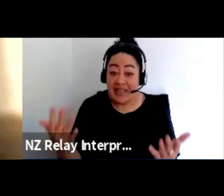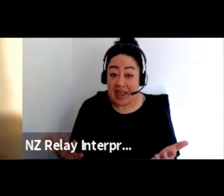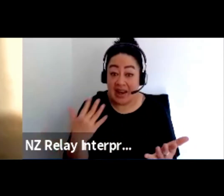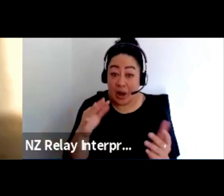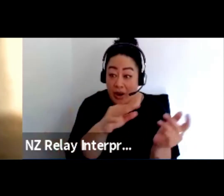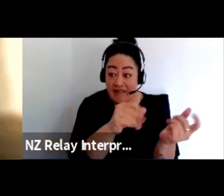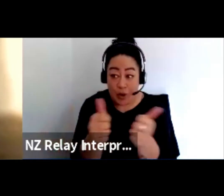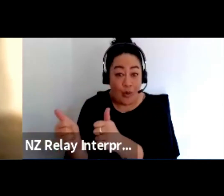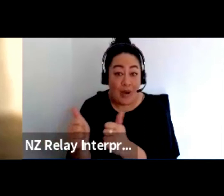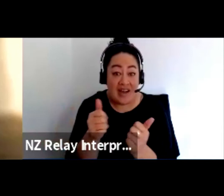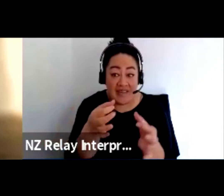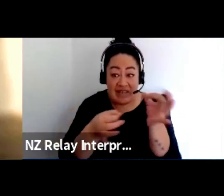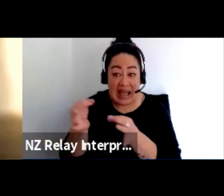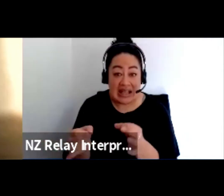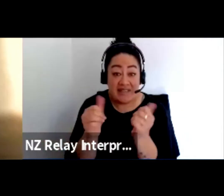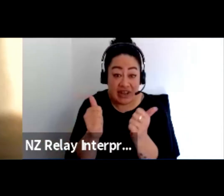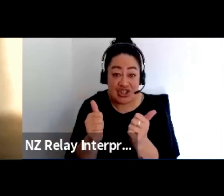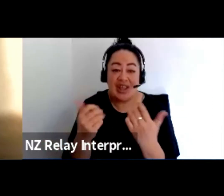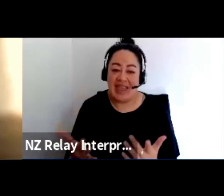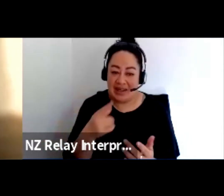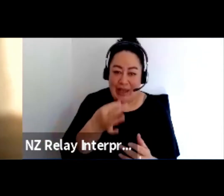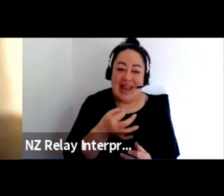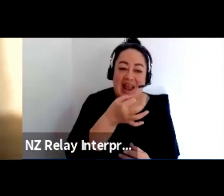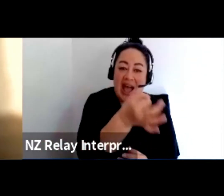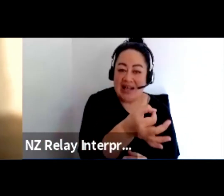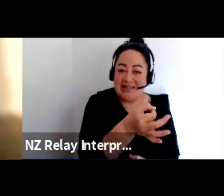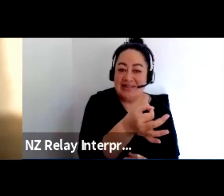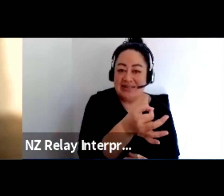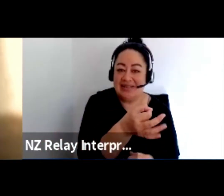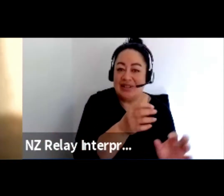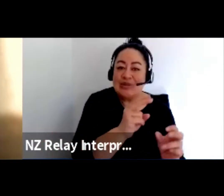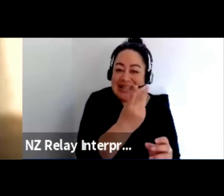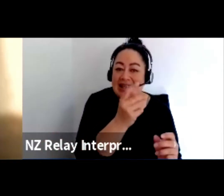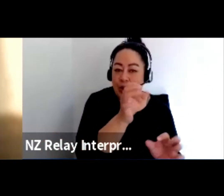one question, you can ask yours. And we'll keep it flowing that way.